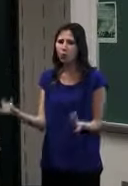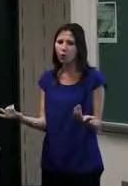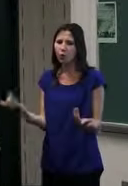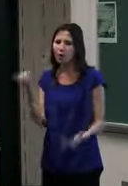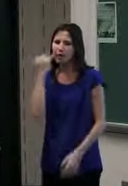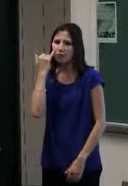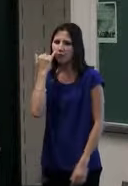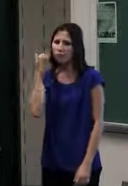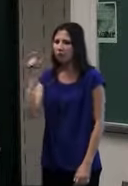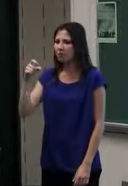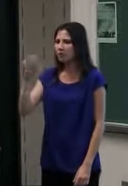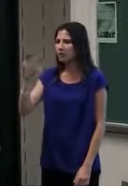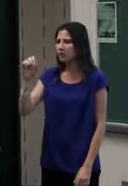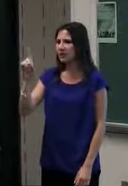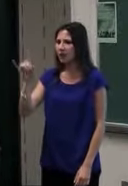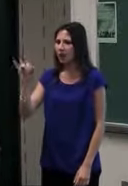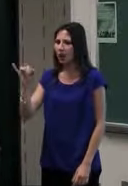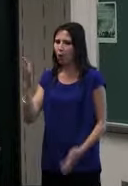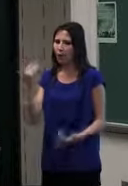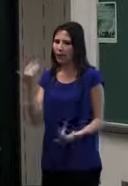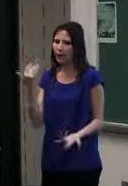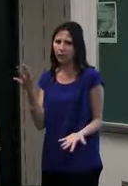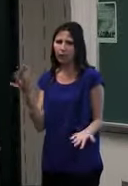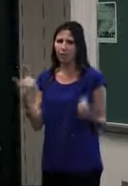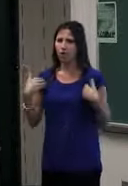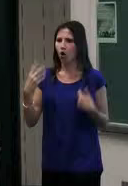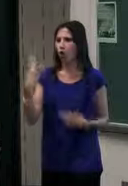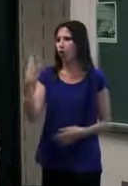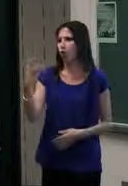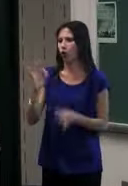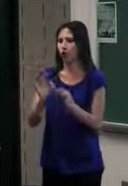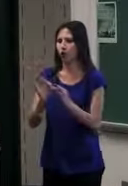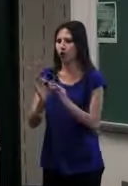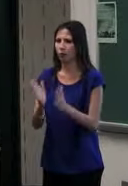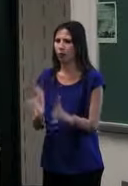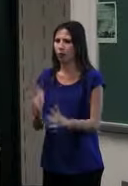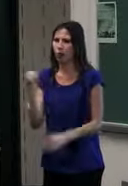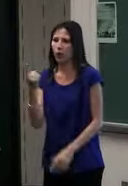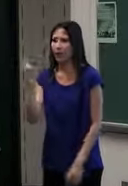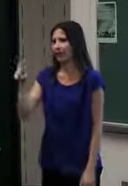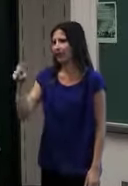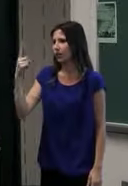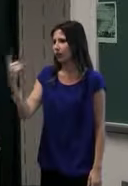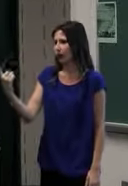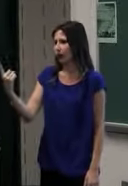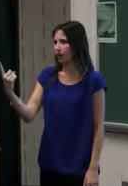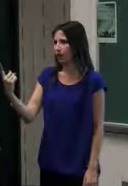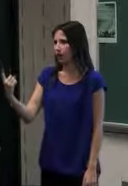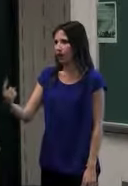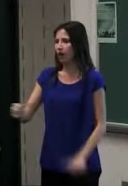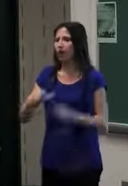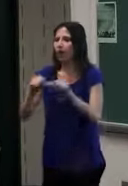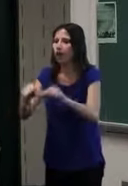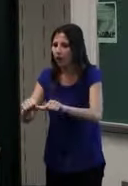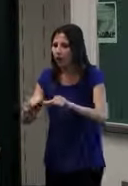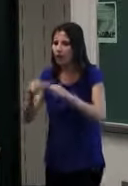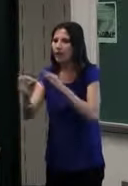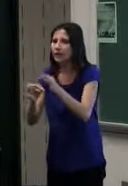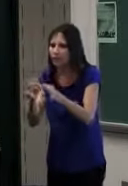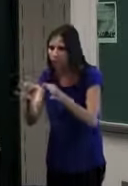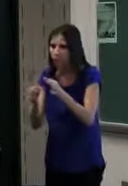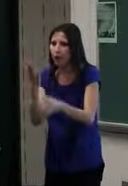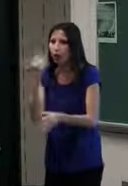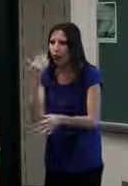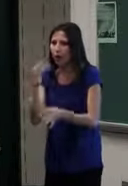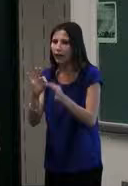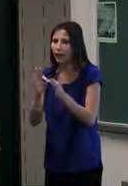a CDI, like, why are there 4 interpreters here? You know, you just have to like constantly explain your role and do that kind of thing, and